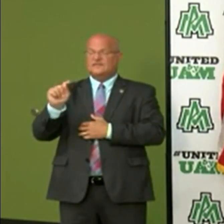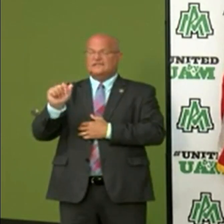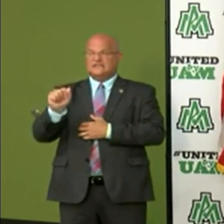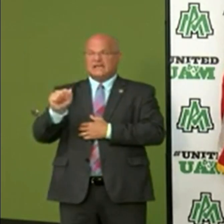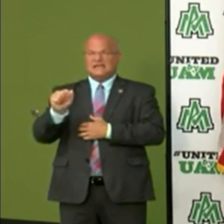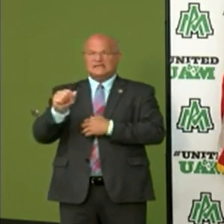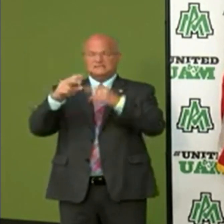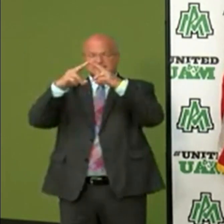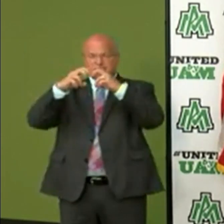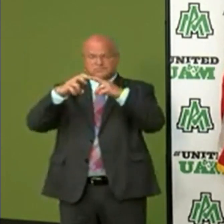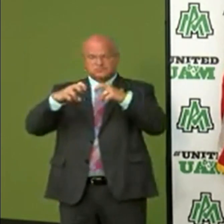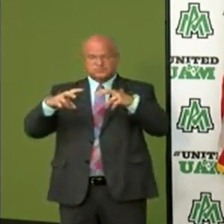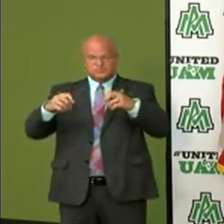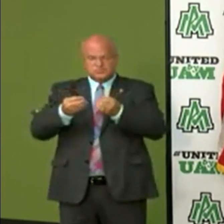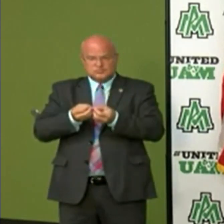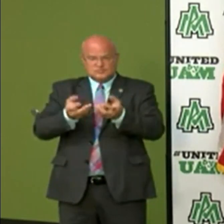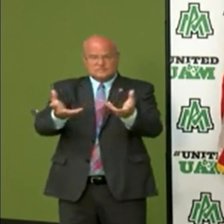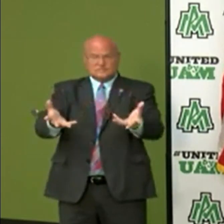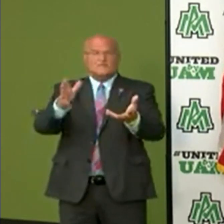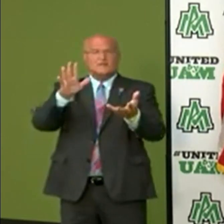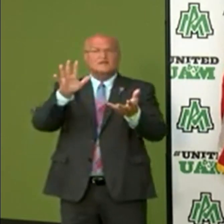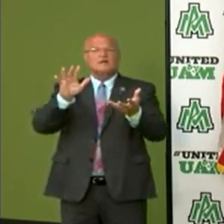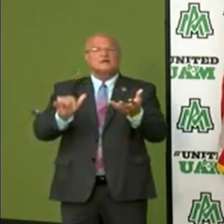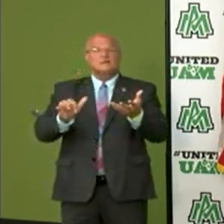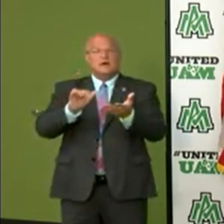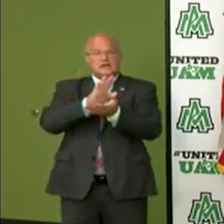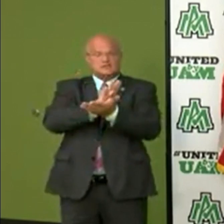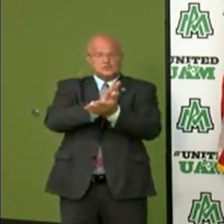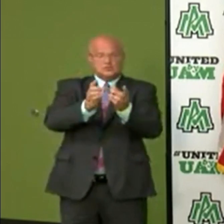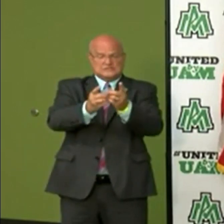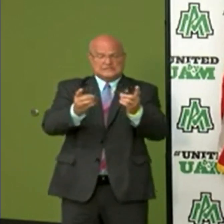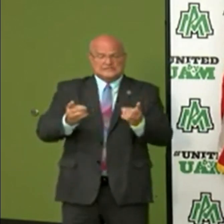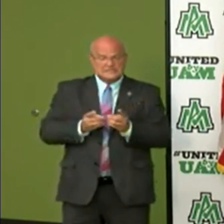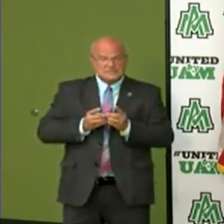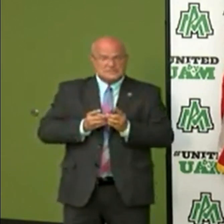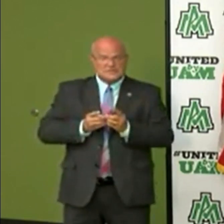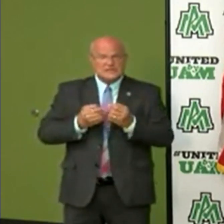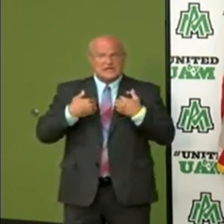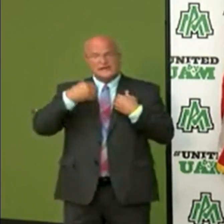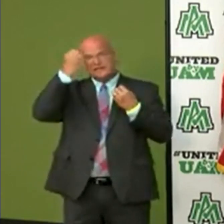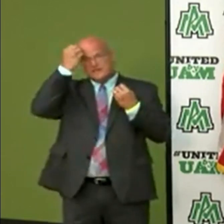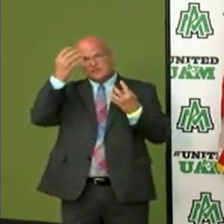broken down by school district. We'll have